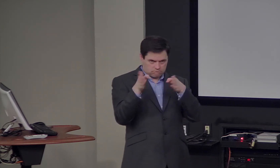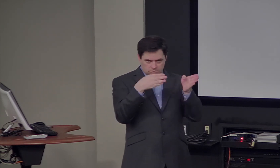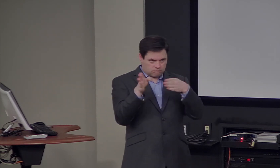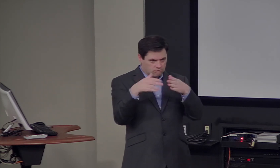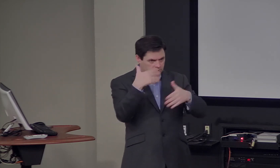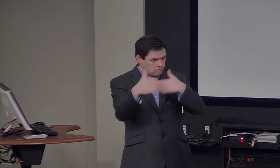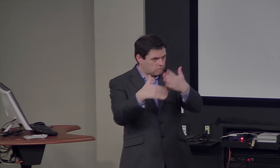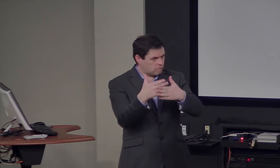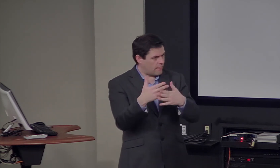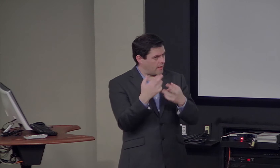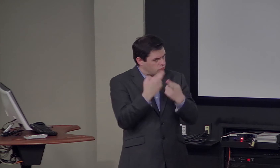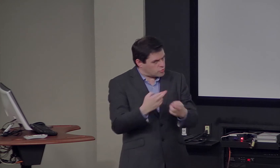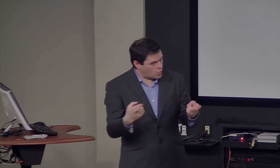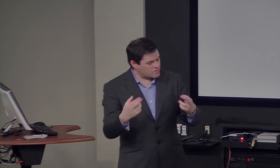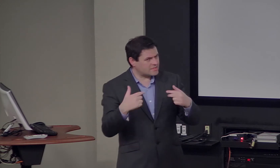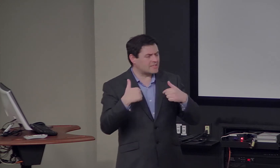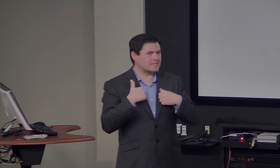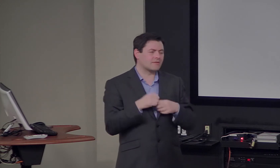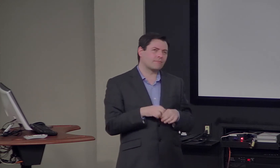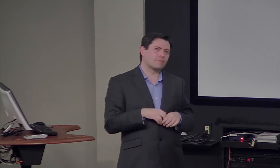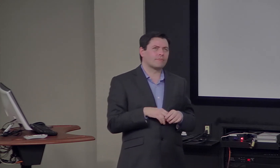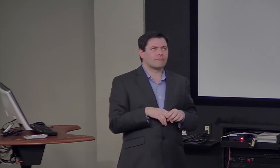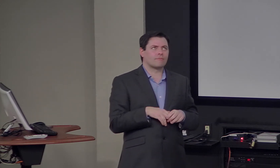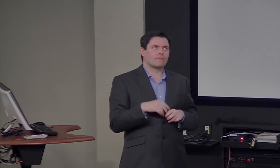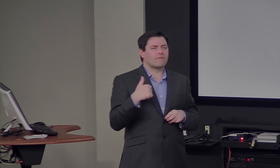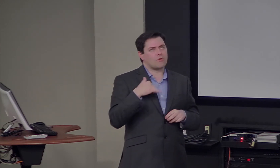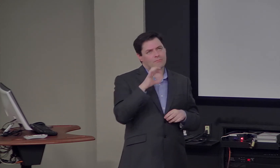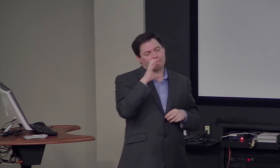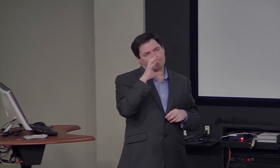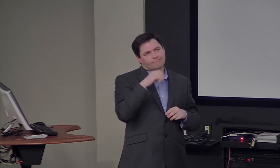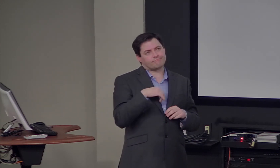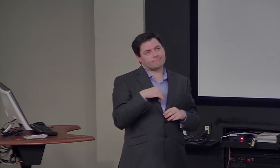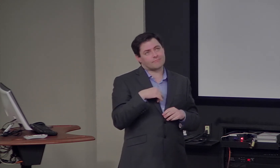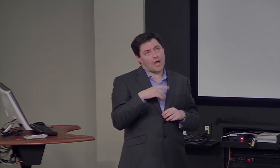look at the ways that educational interpreters process information and the resources available to them,